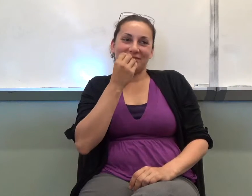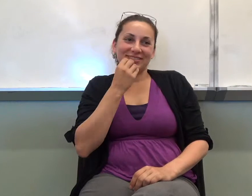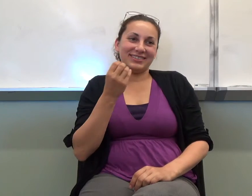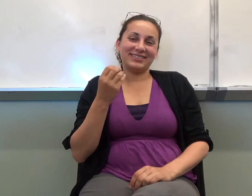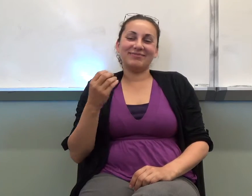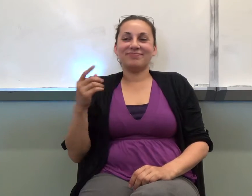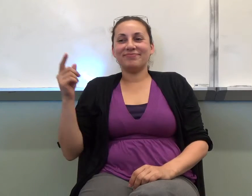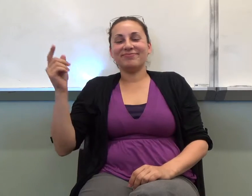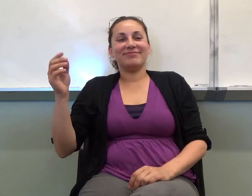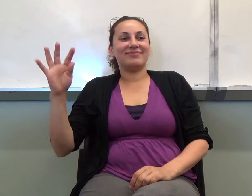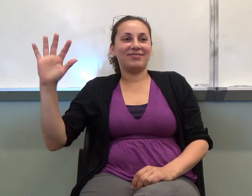savings,